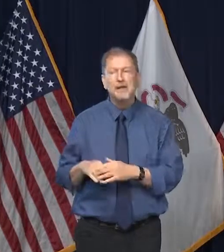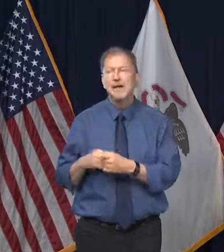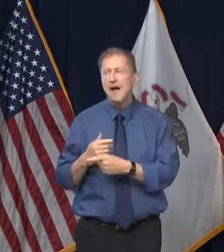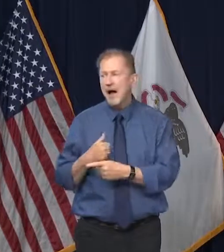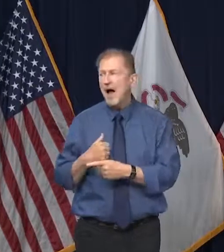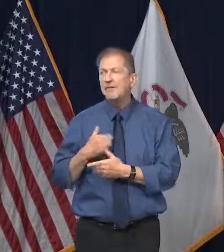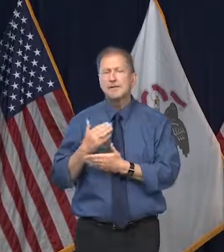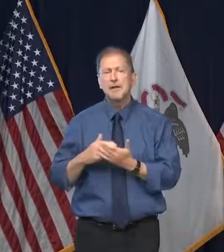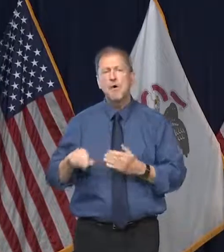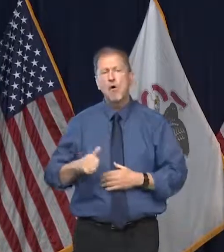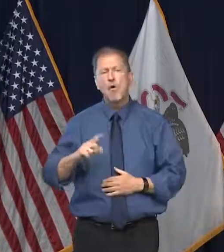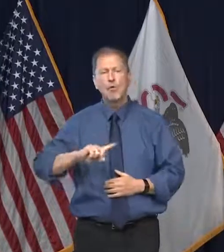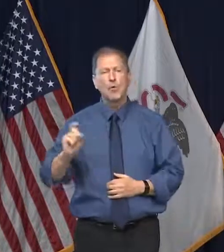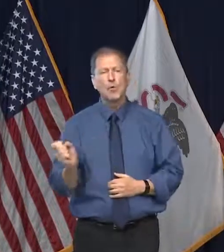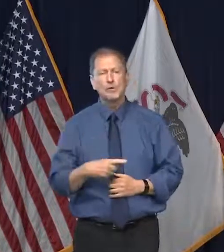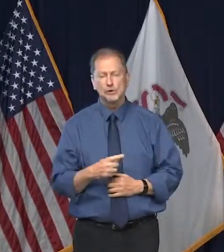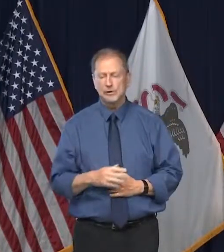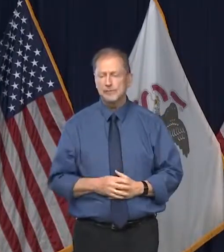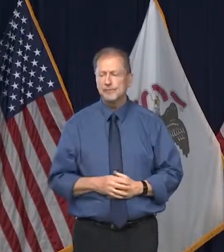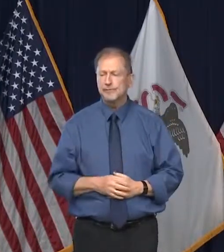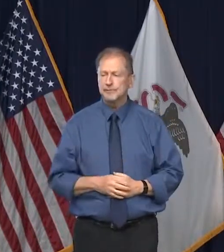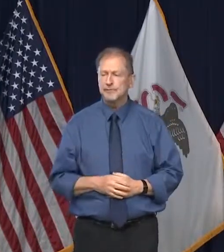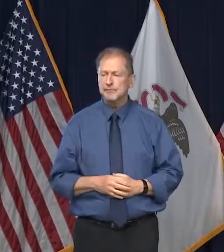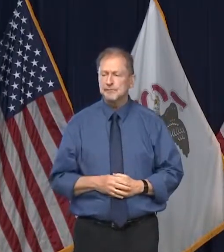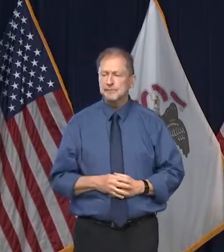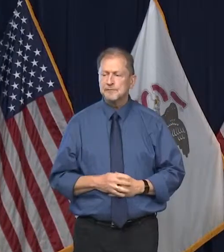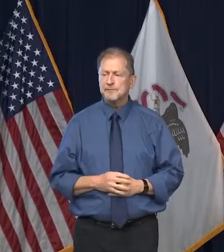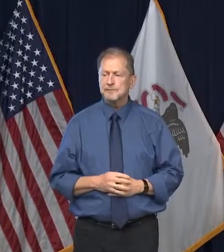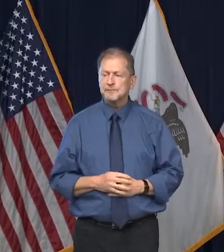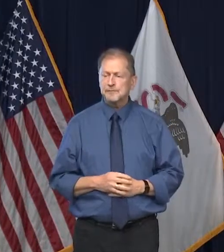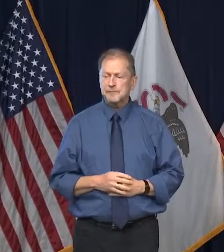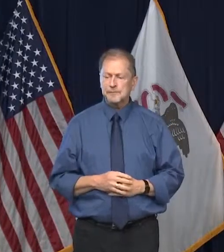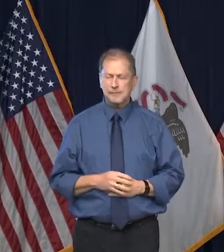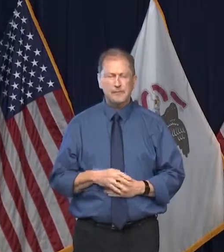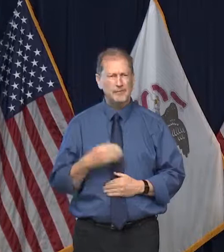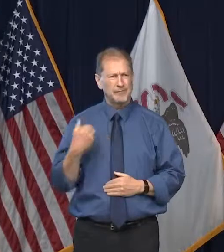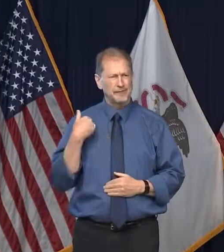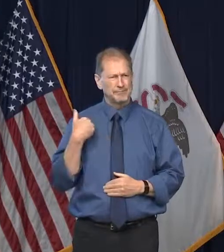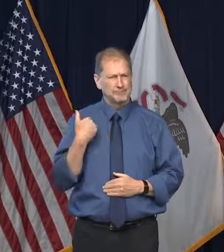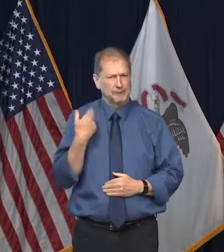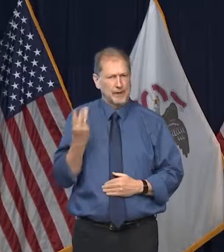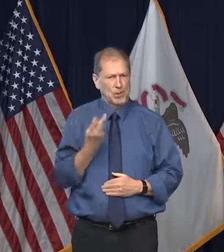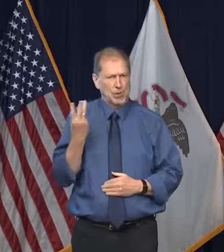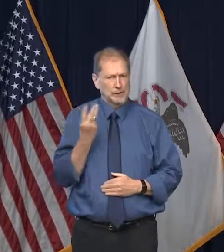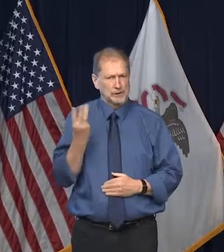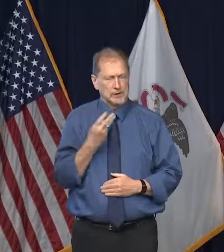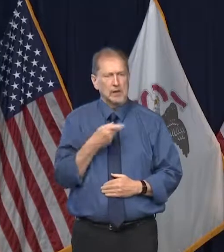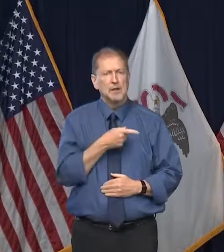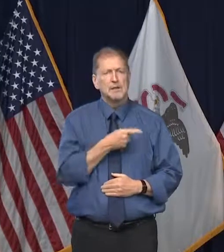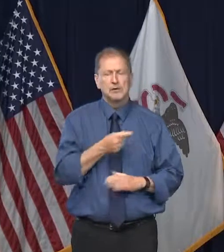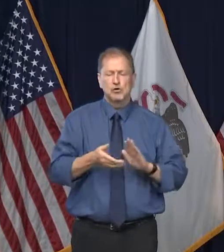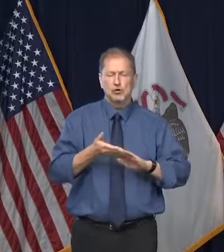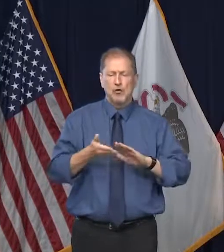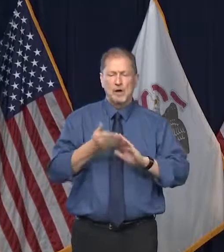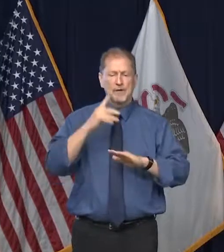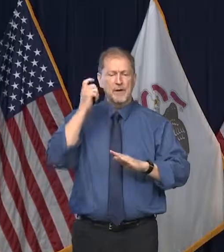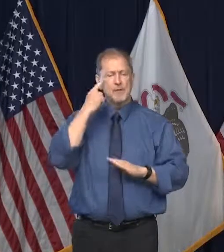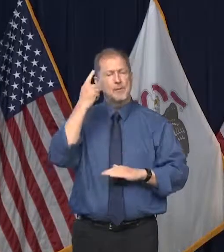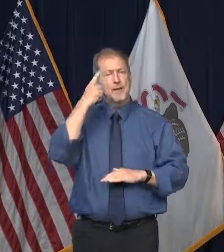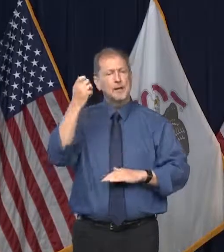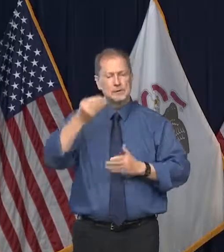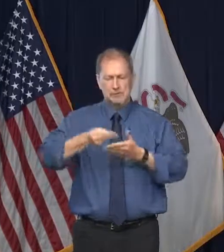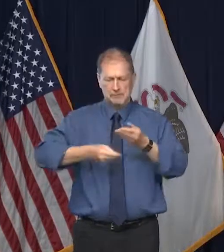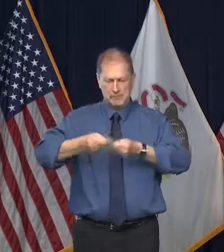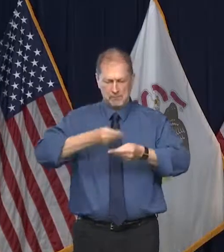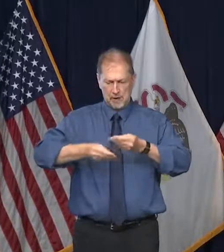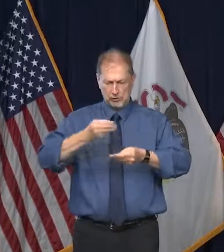internet. John O'Connor is asking, Wednesday, you said you ran for governor to handle the budget responsibly because revenue